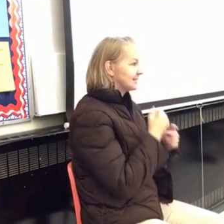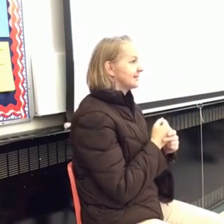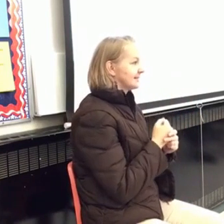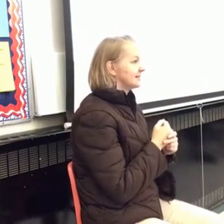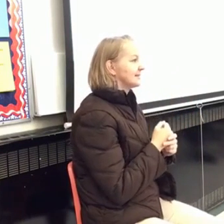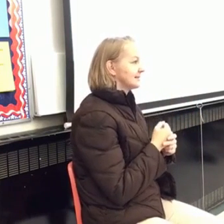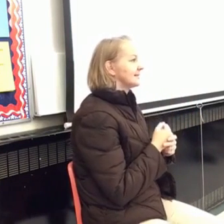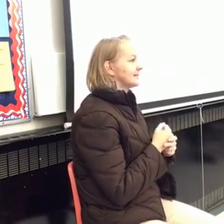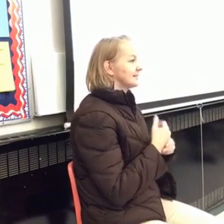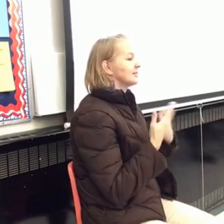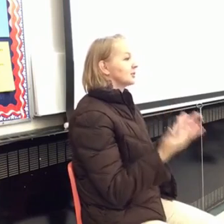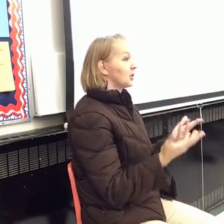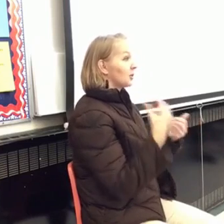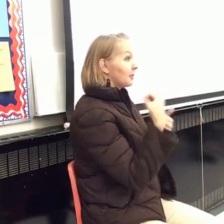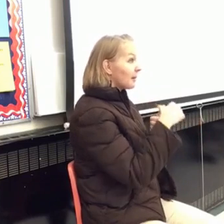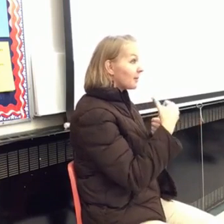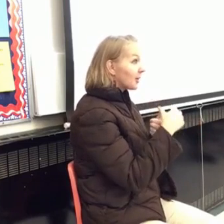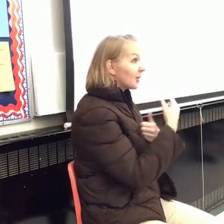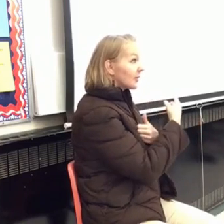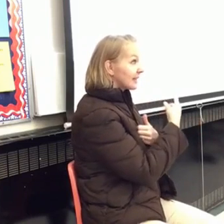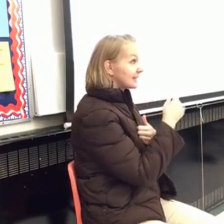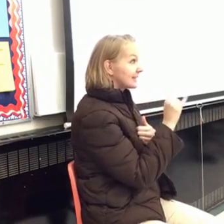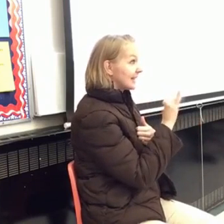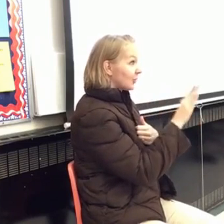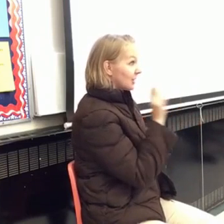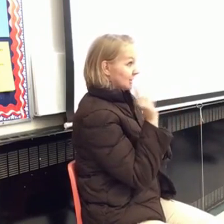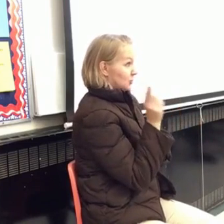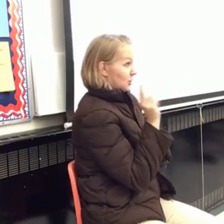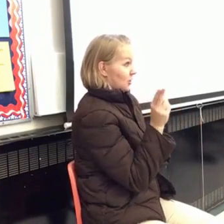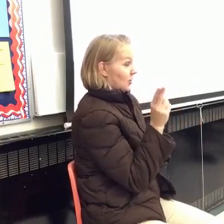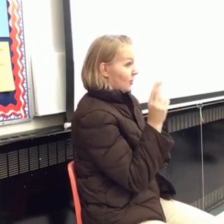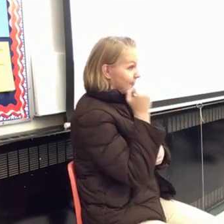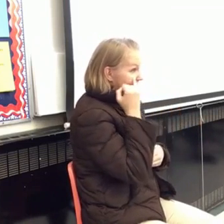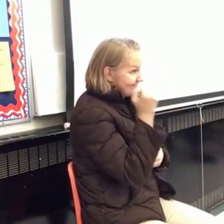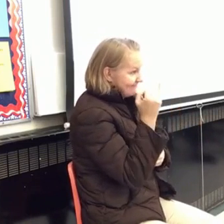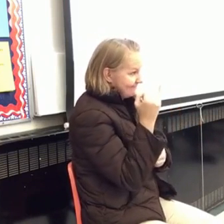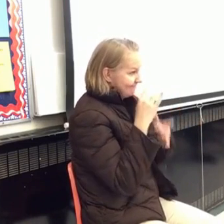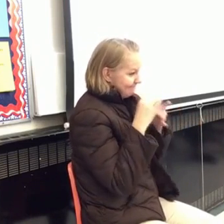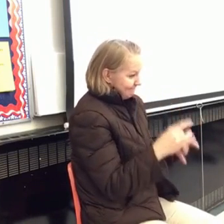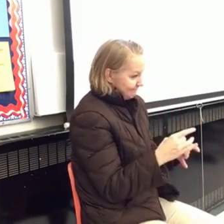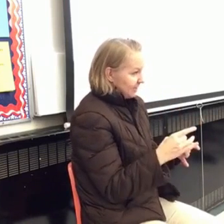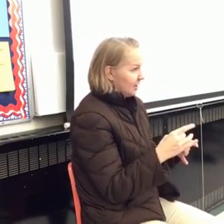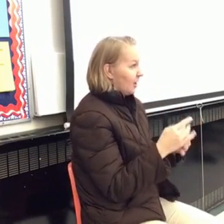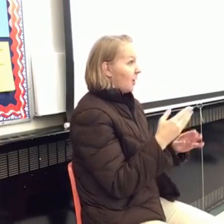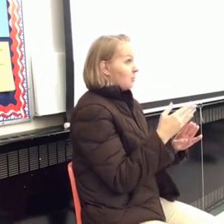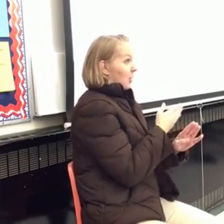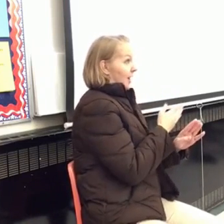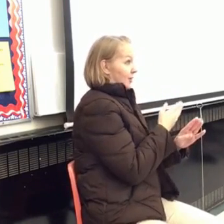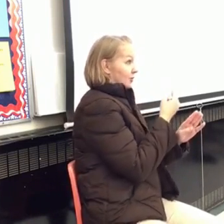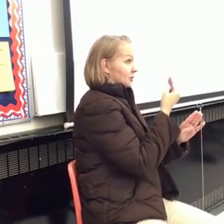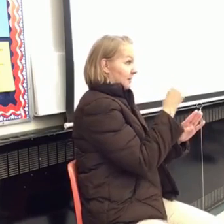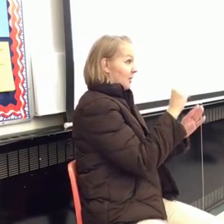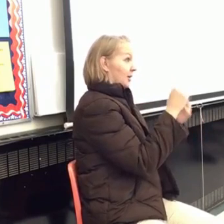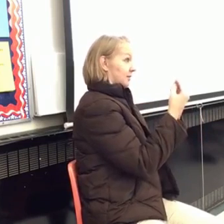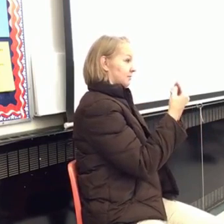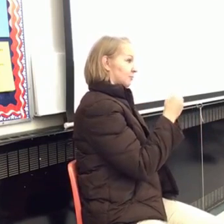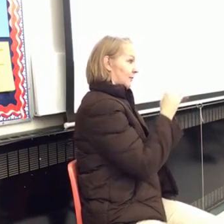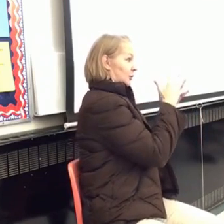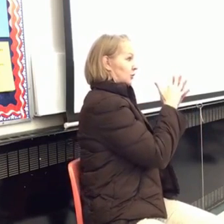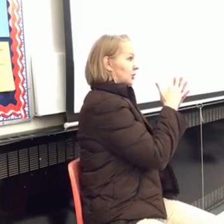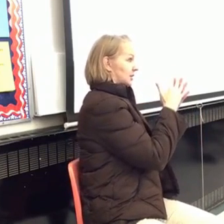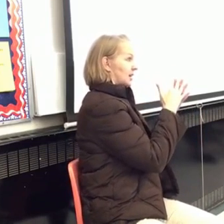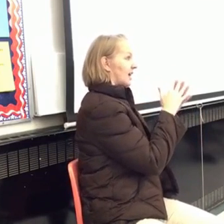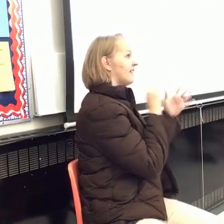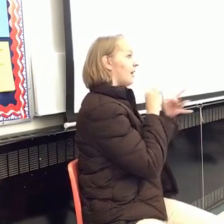Exactly. Okay? So remember, this is like your historical context. Prior to the American Revolution, women are bound by the Cult of